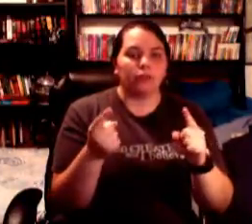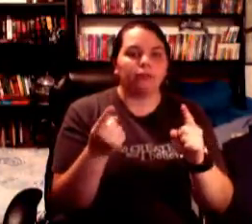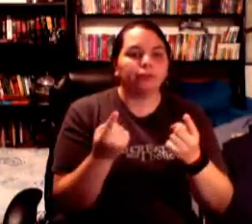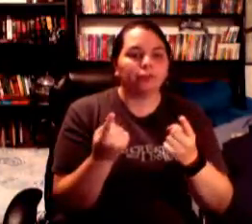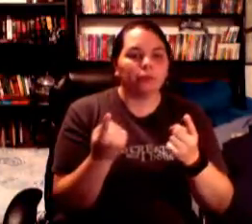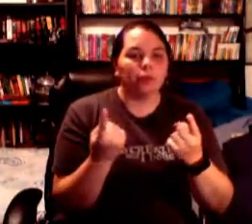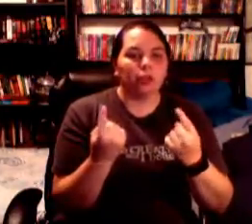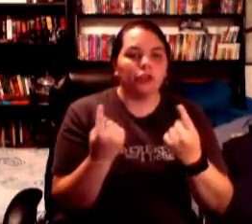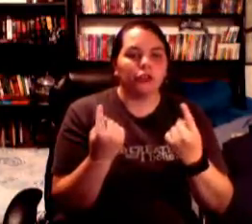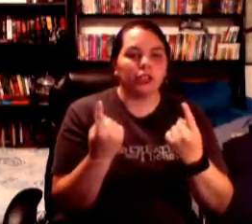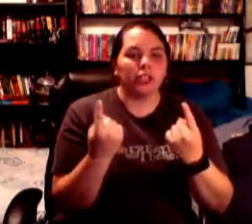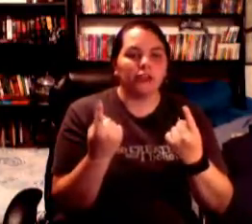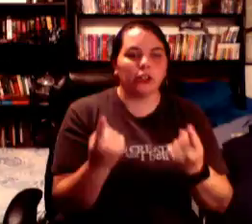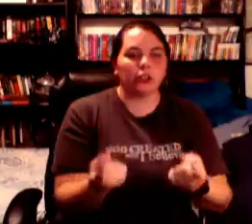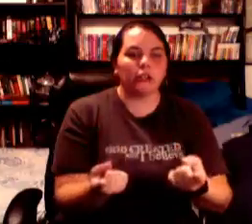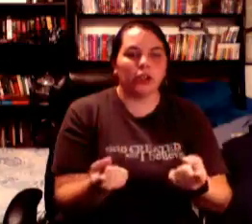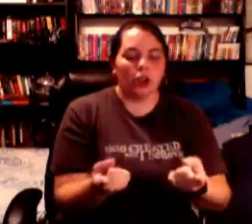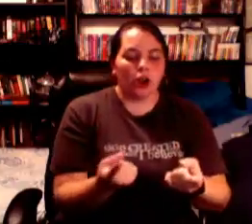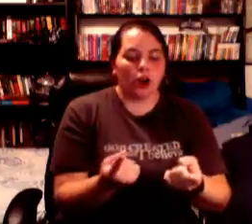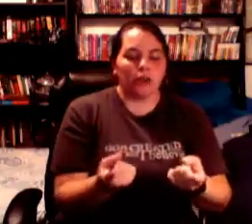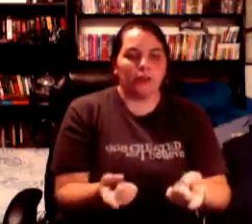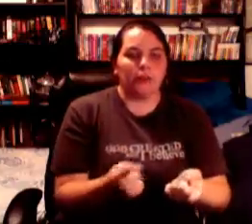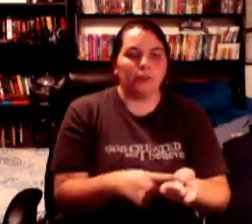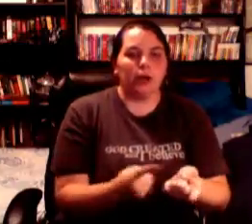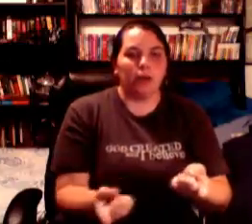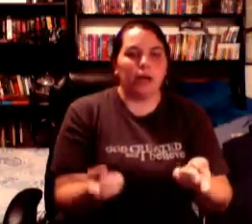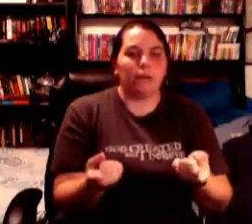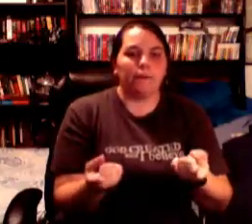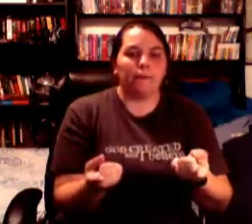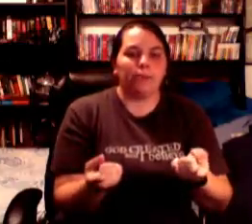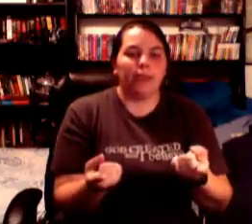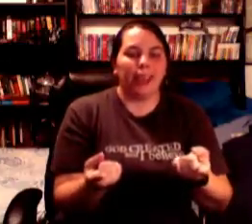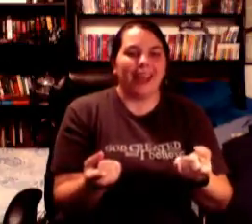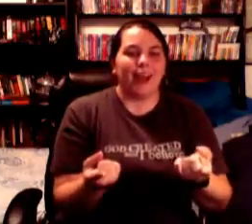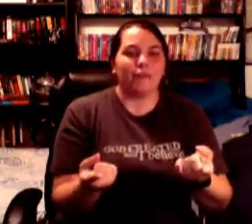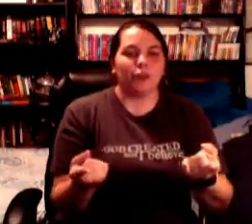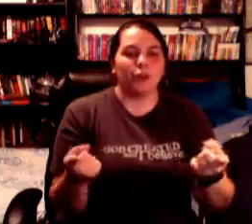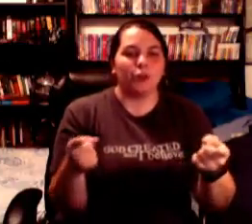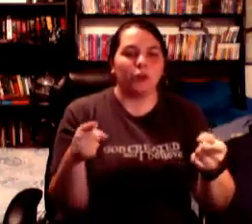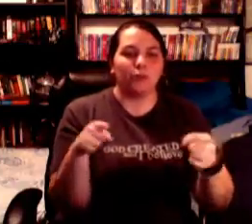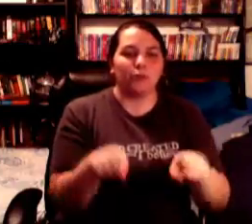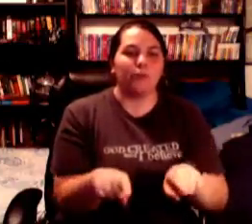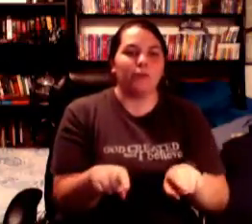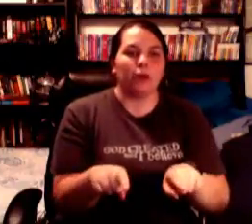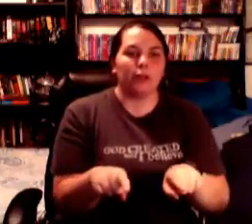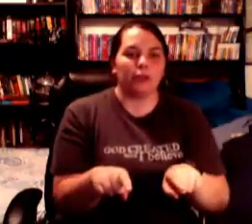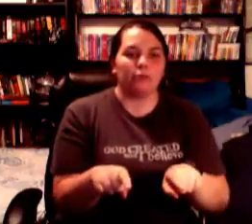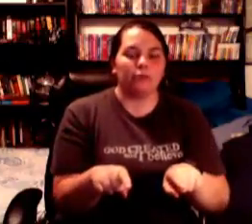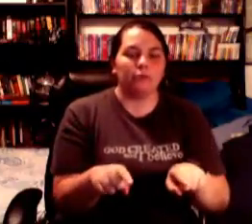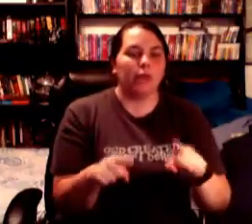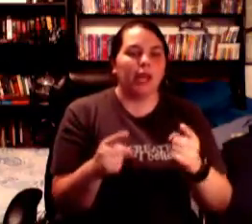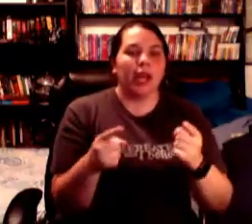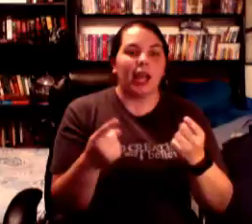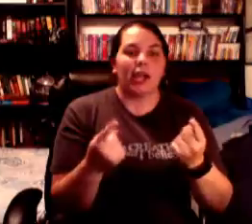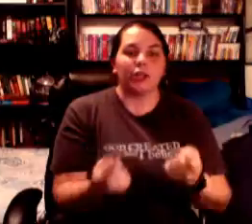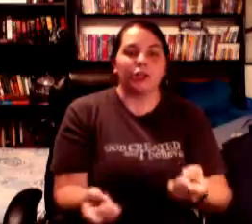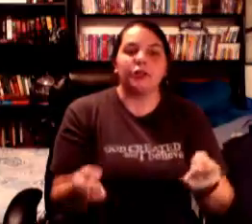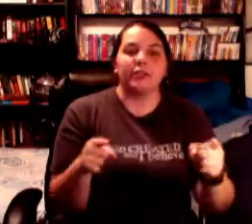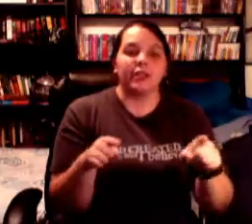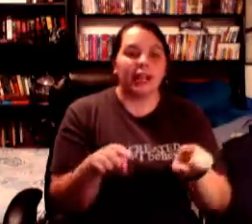version. So your index fingers are going to be palm up, and then you're going to turn them to be palm down. And you're going to do it as natural